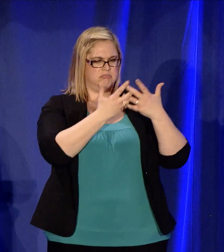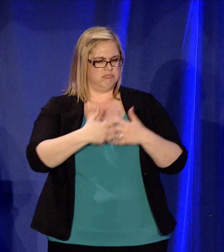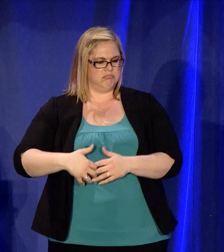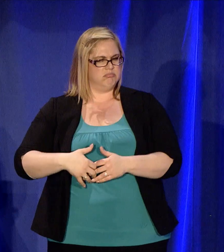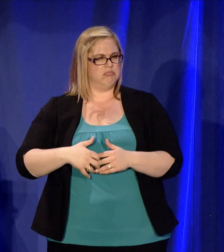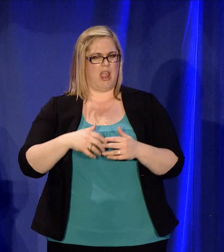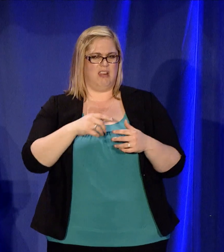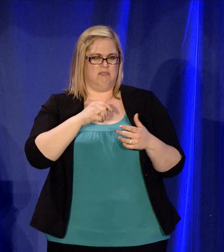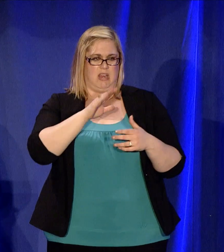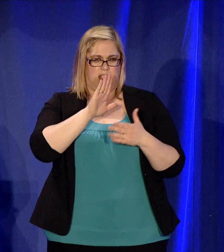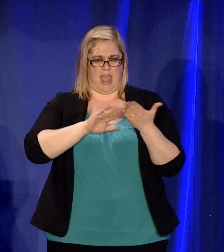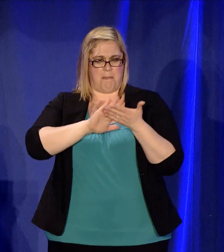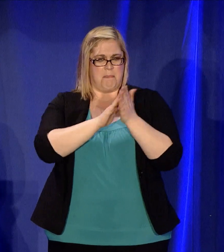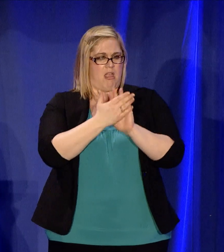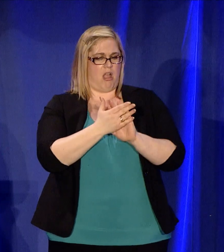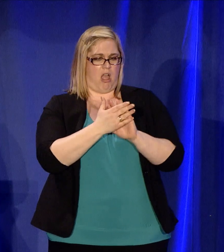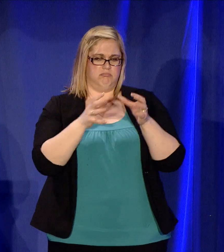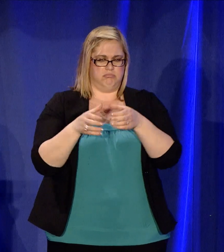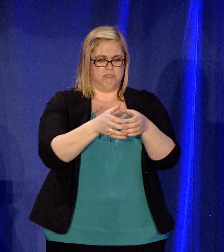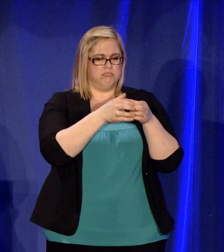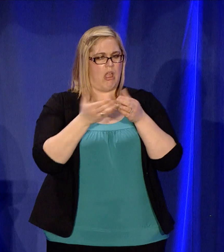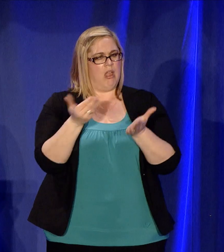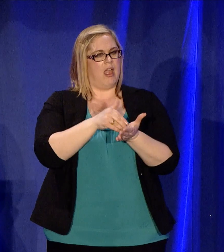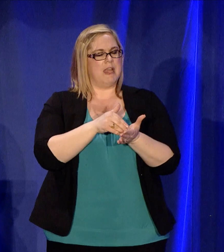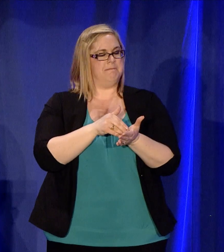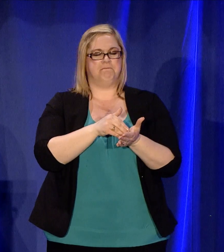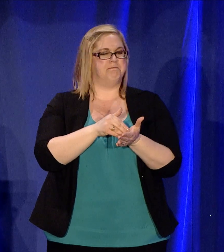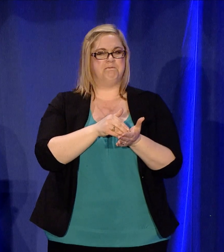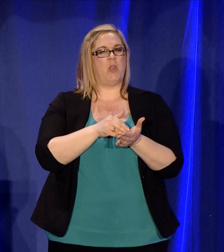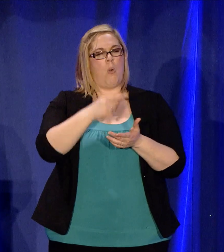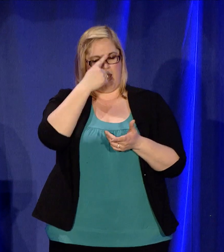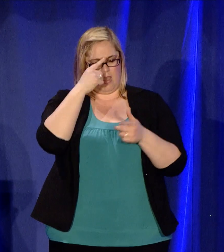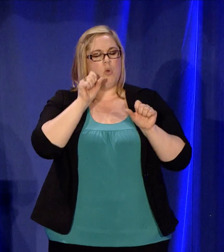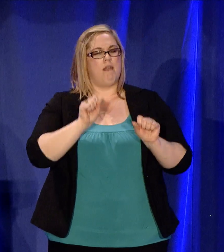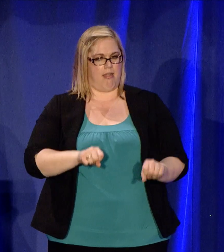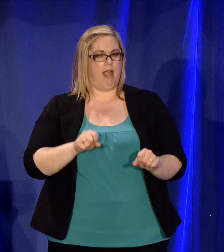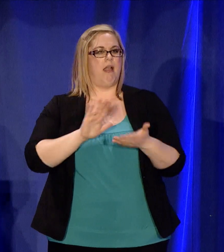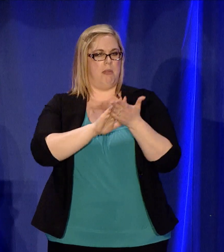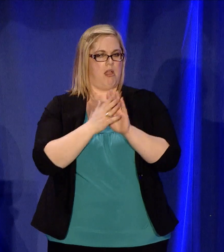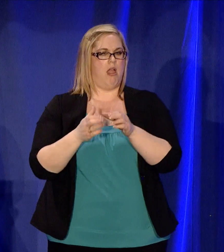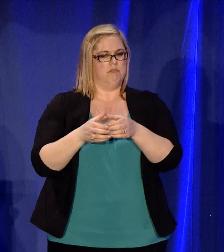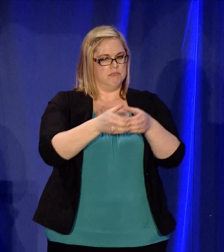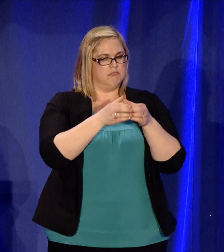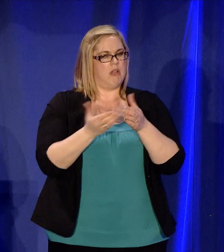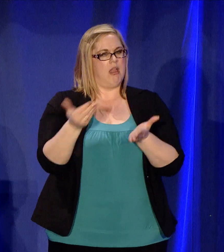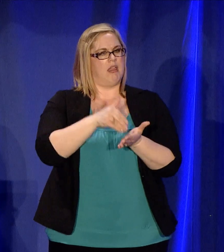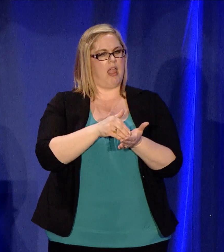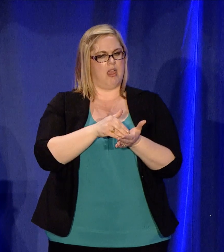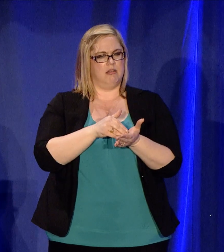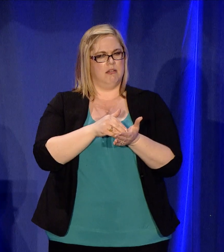whole? I don't believe that for a minute. On the ground, in our